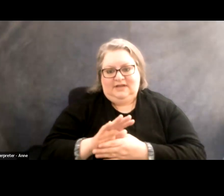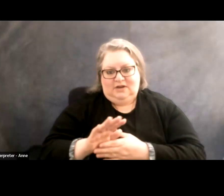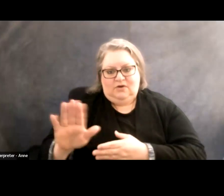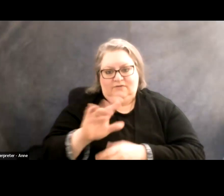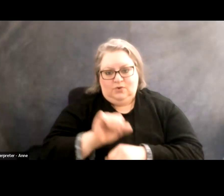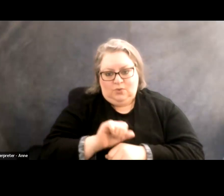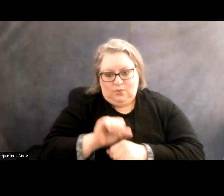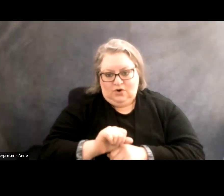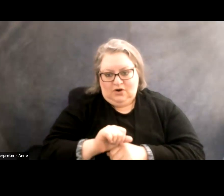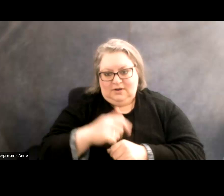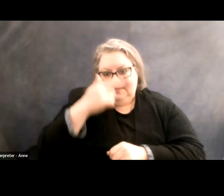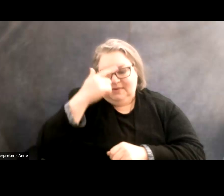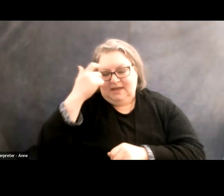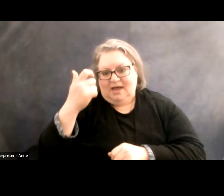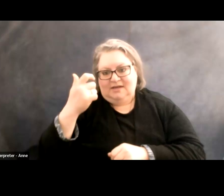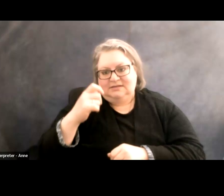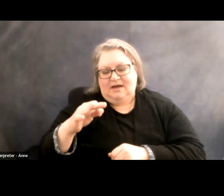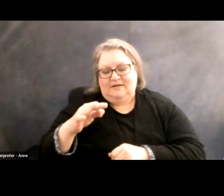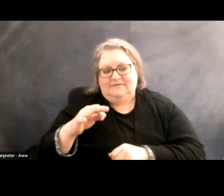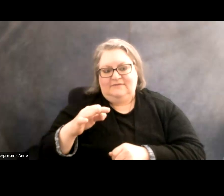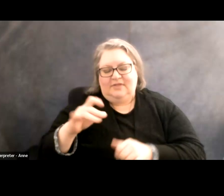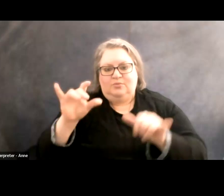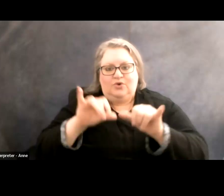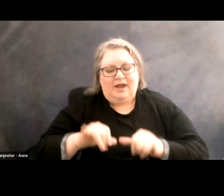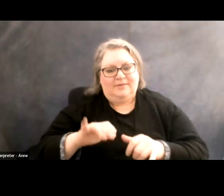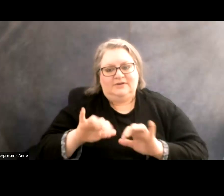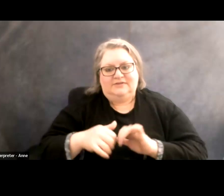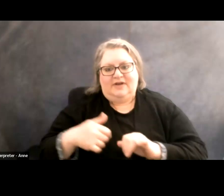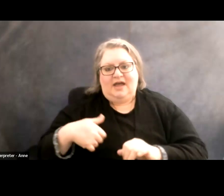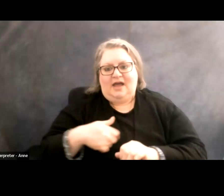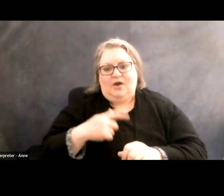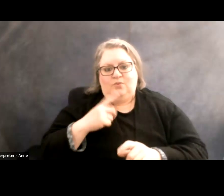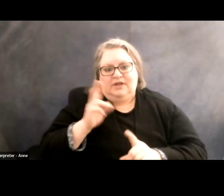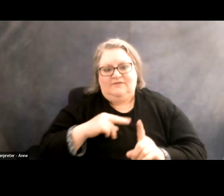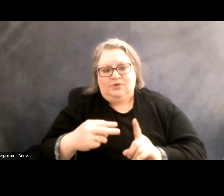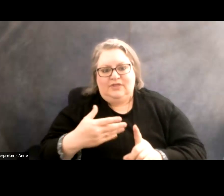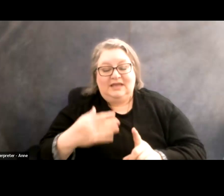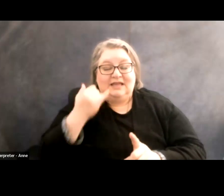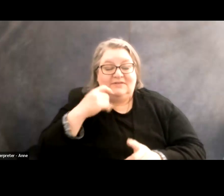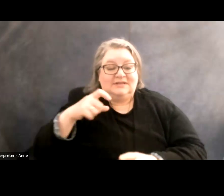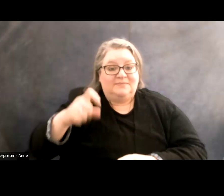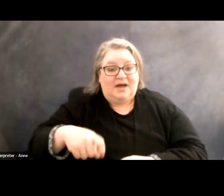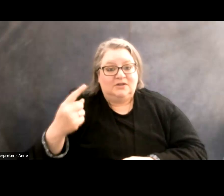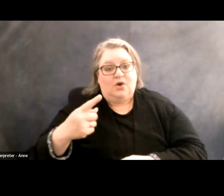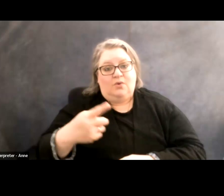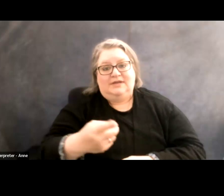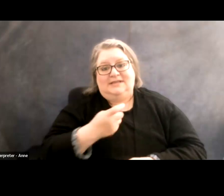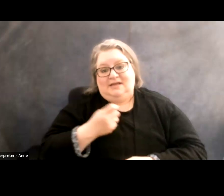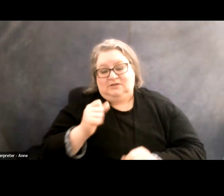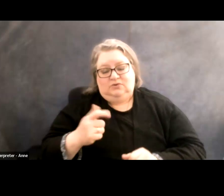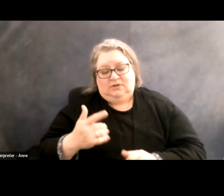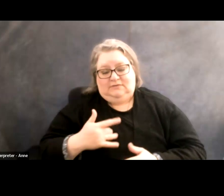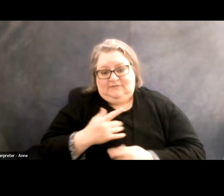your work just because of the parameters of how we view things. If it's a must, always ask me. Feel free.